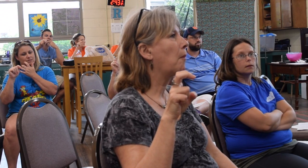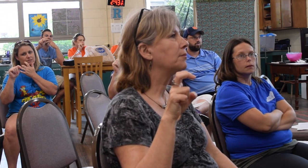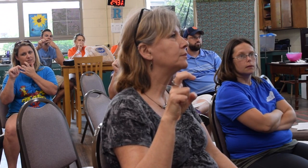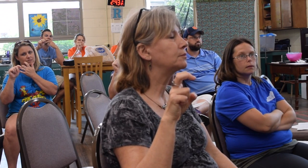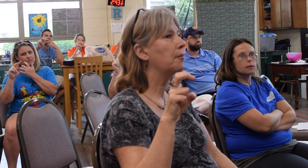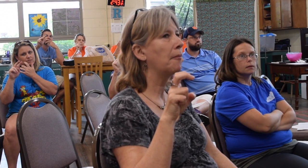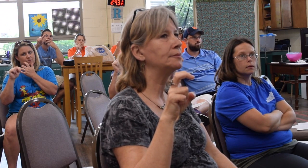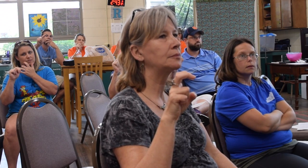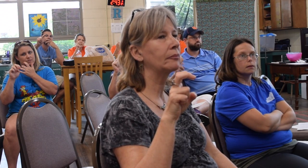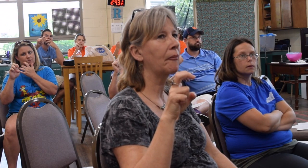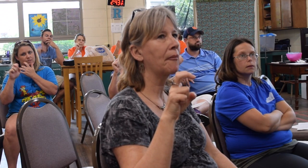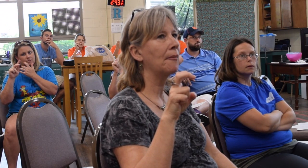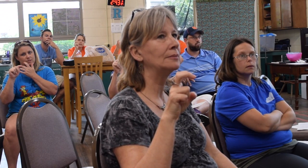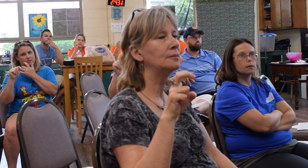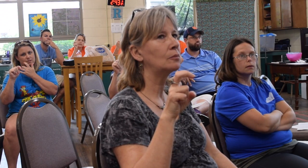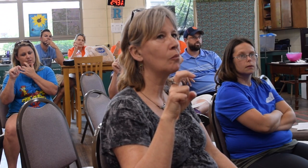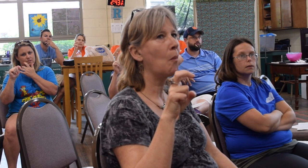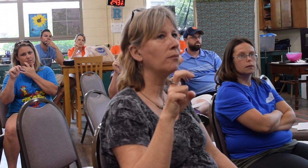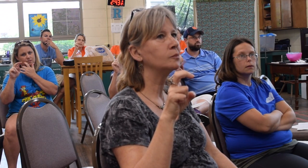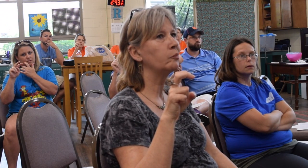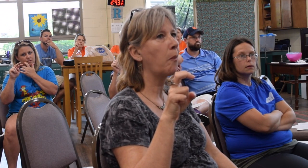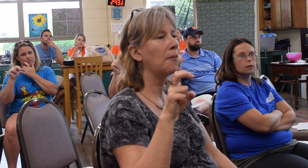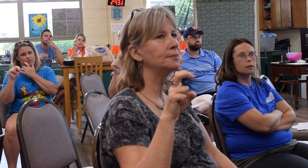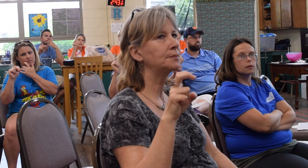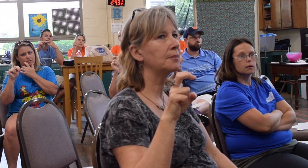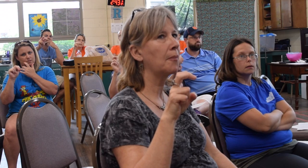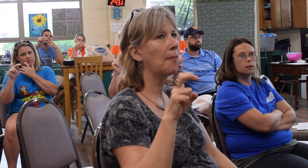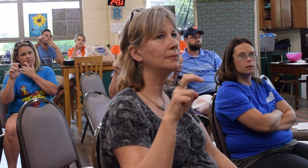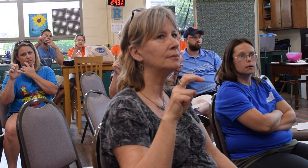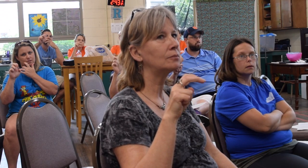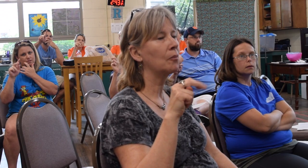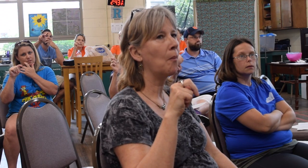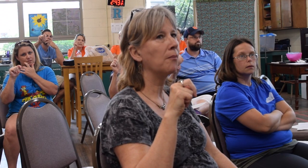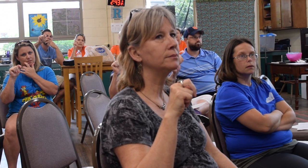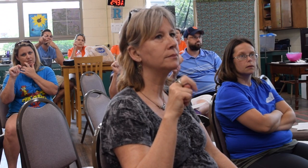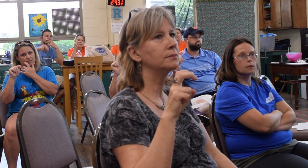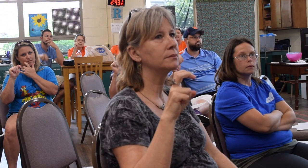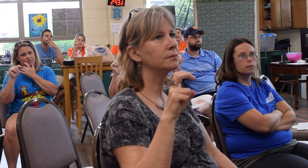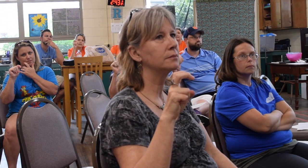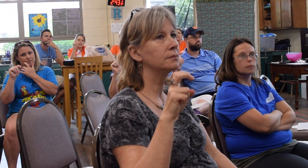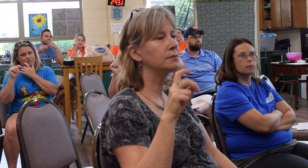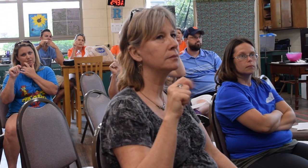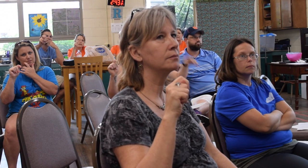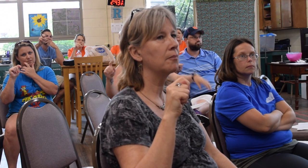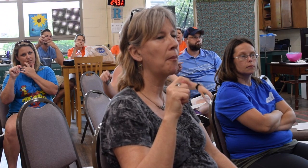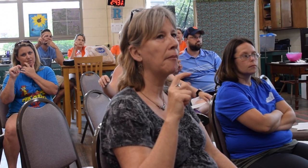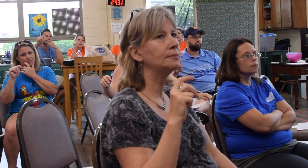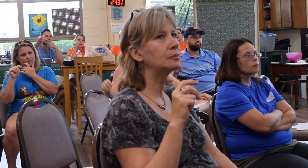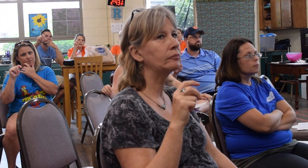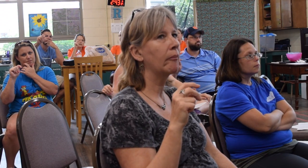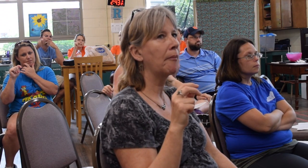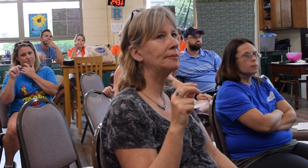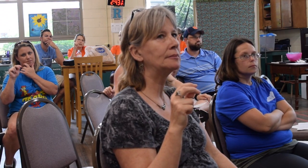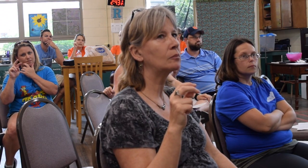So it's much, now don't wrap it, keep it out, in, key, and you like just,